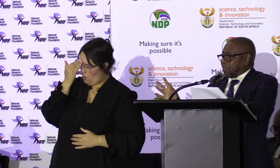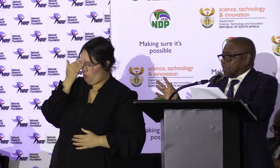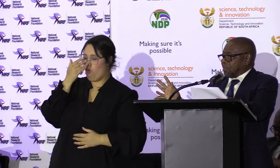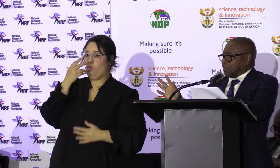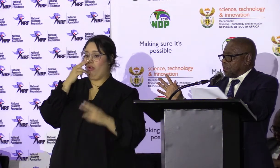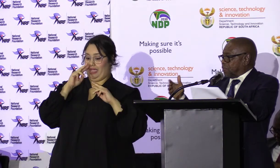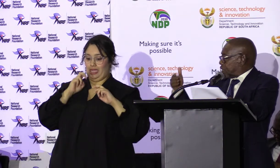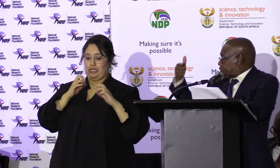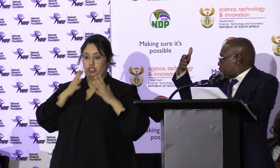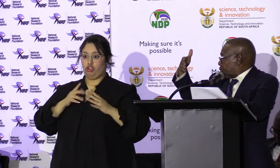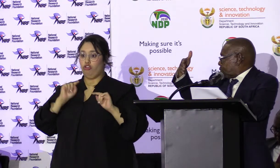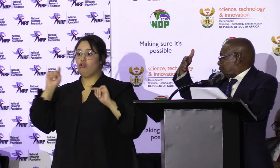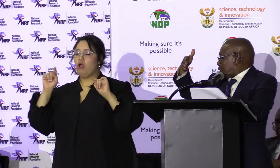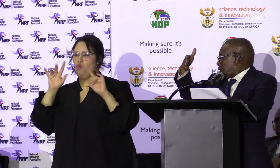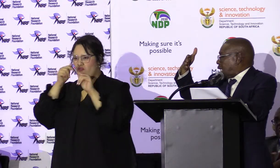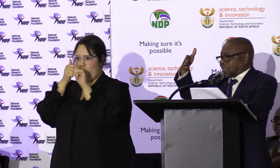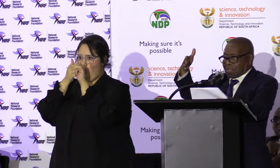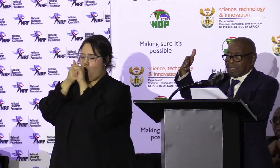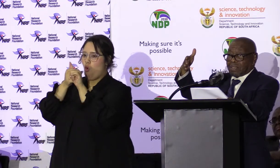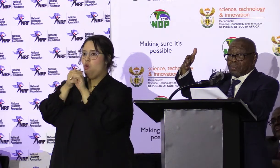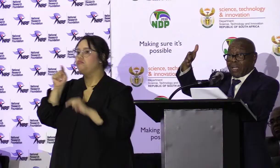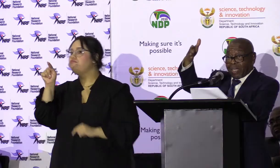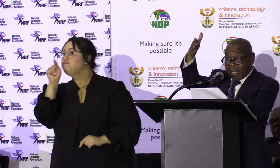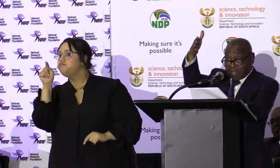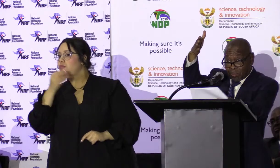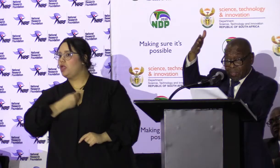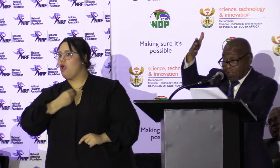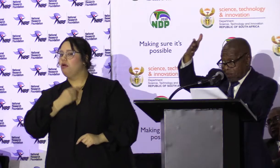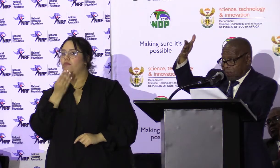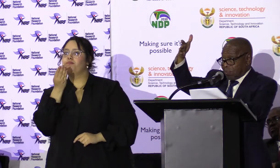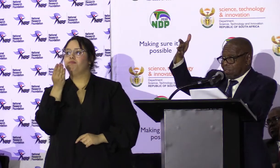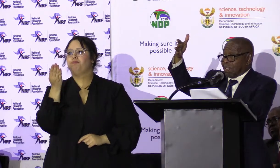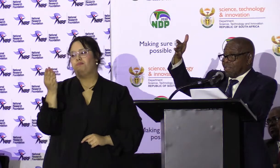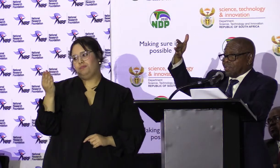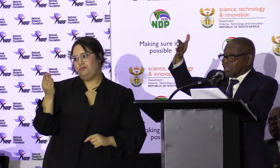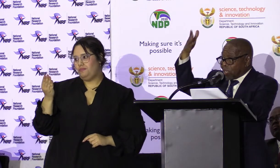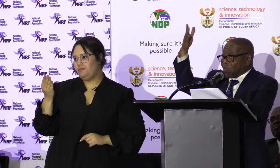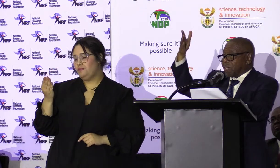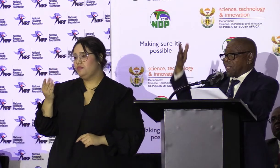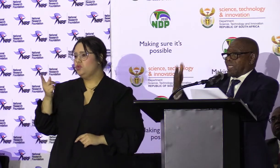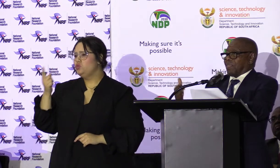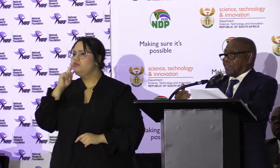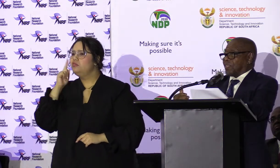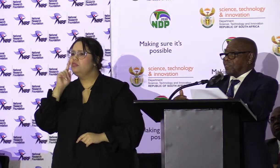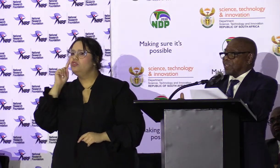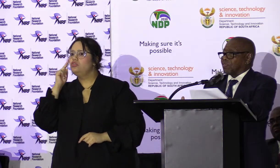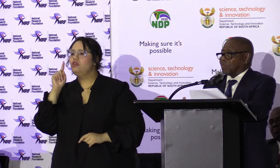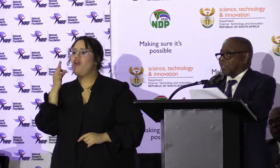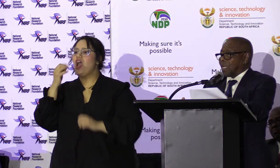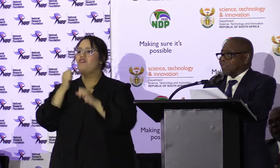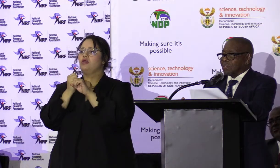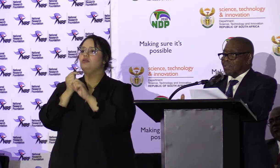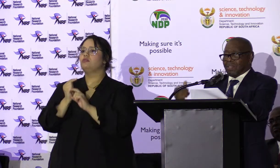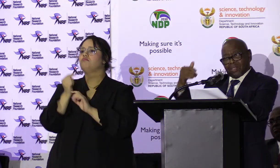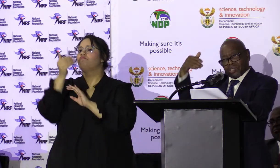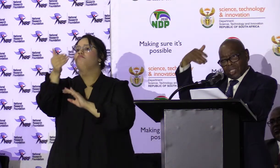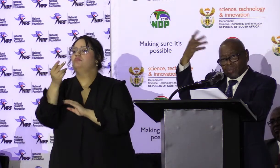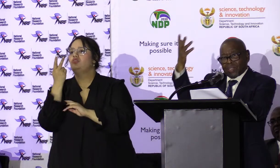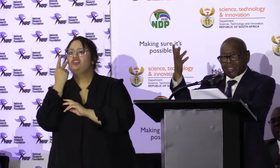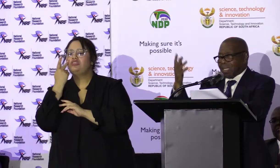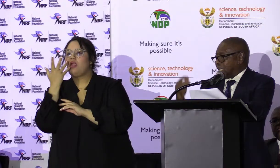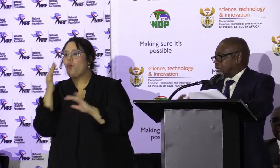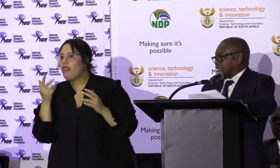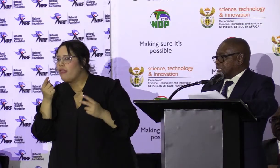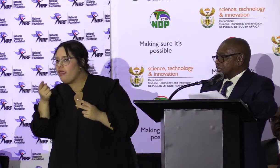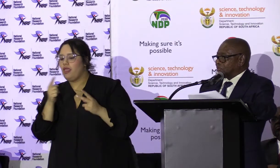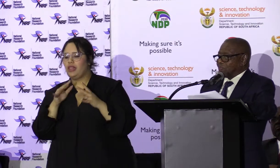well, you must follow on these youngsters who are here today. Check where they are 5 years from now.